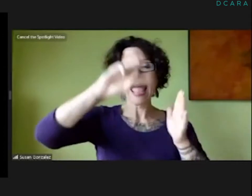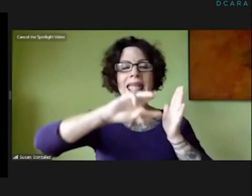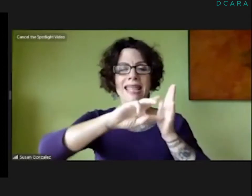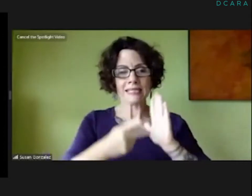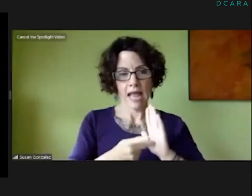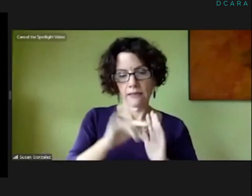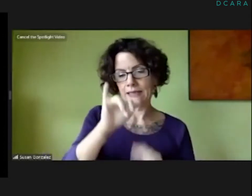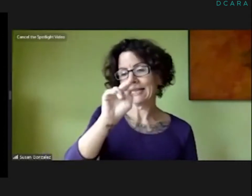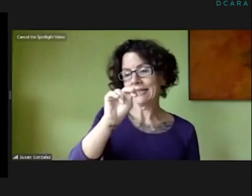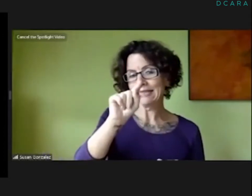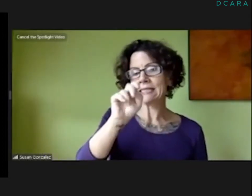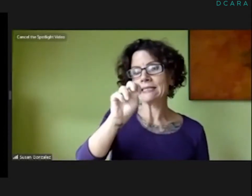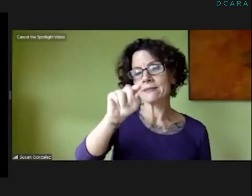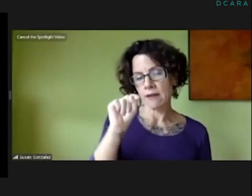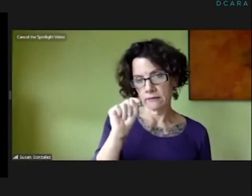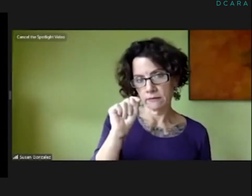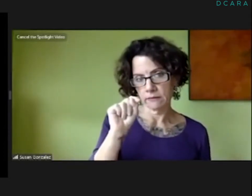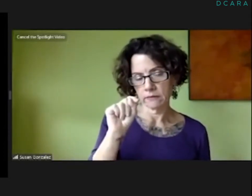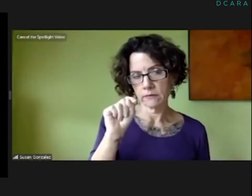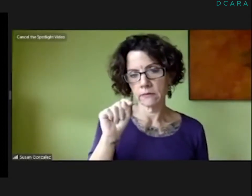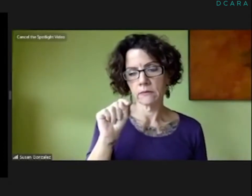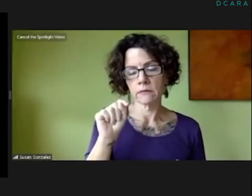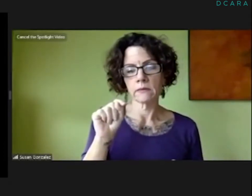Third, intent.